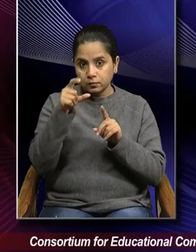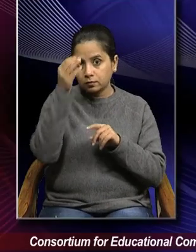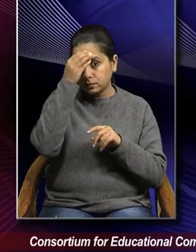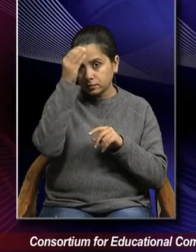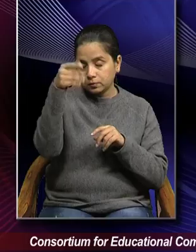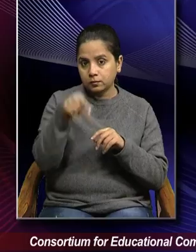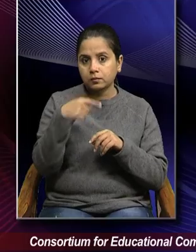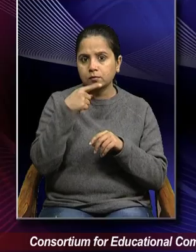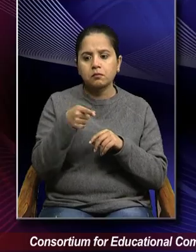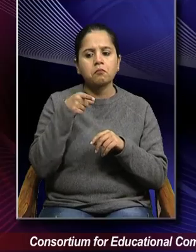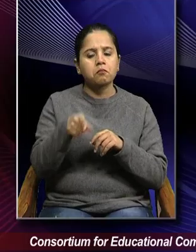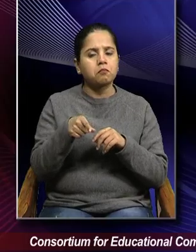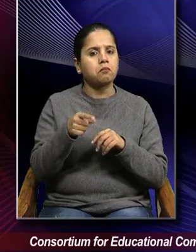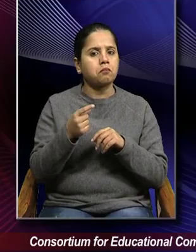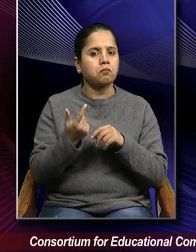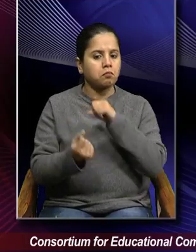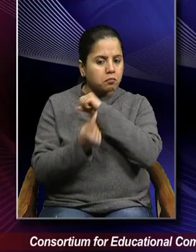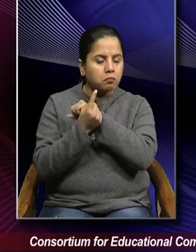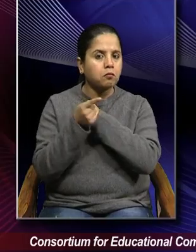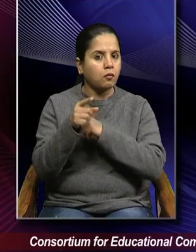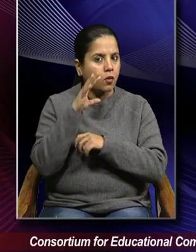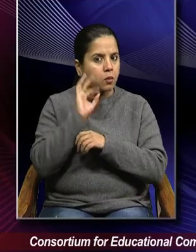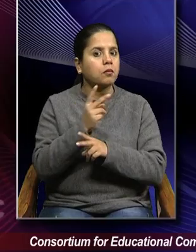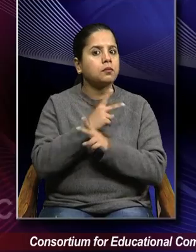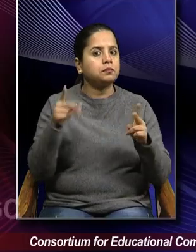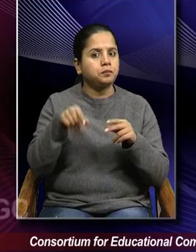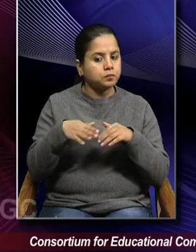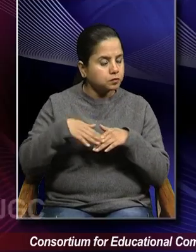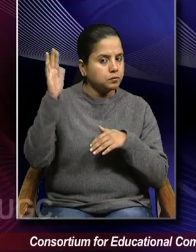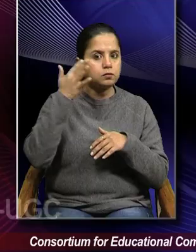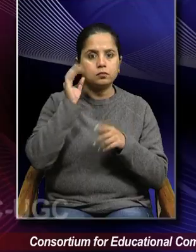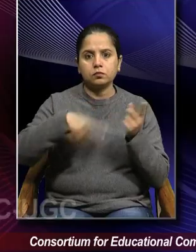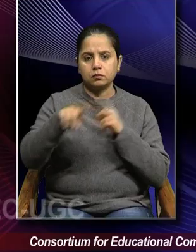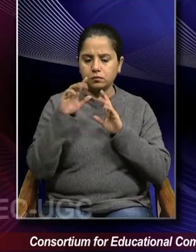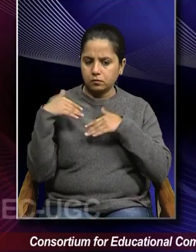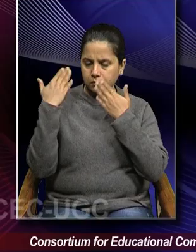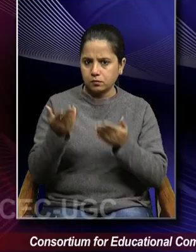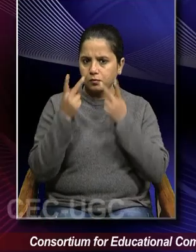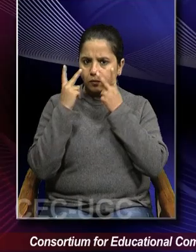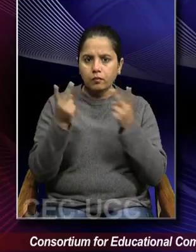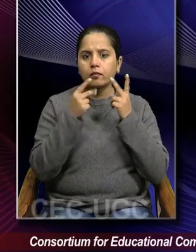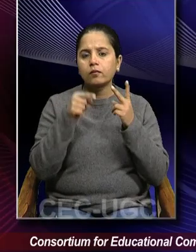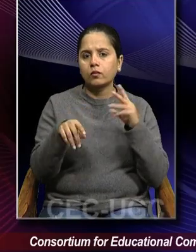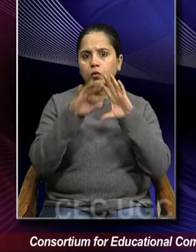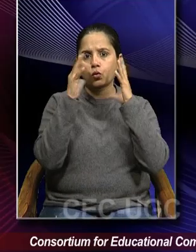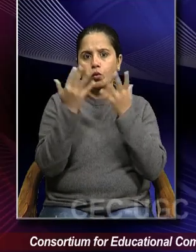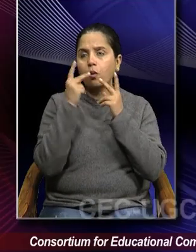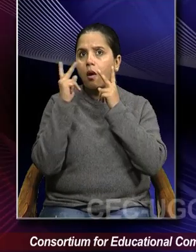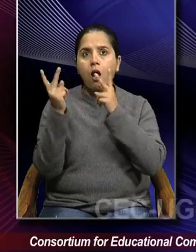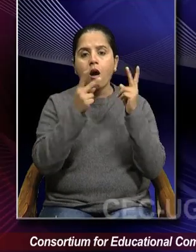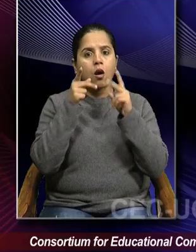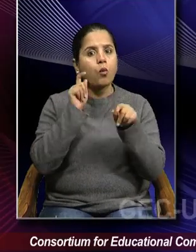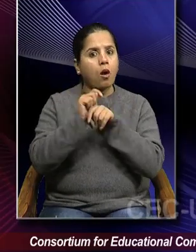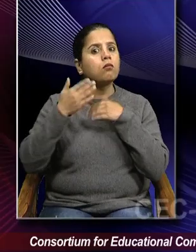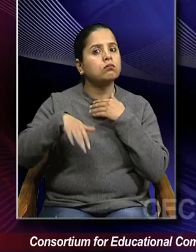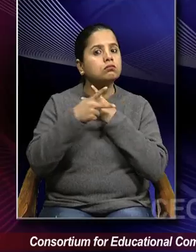very much emergence and relevance also. It is very much relevant as on date, and across the globe the work is going on.